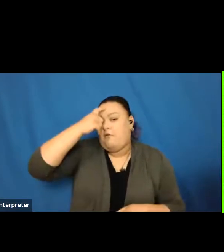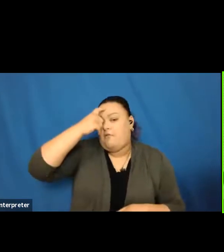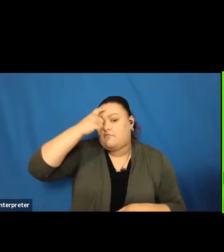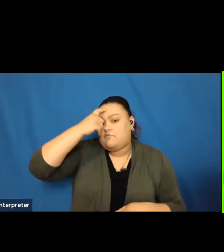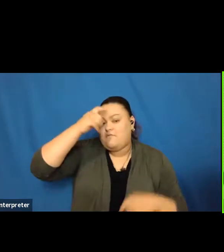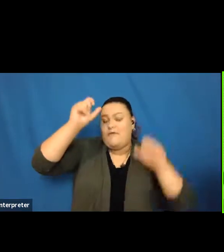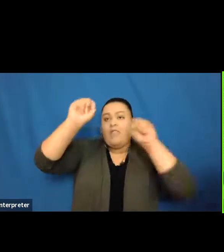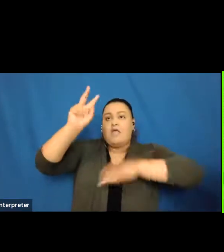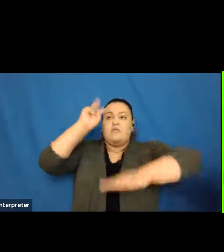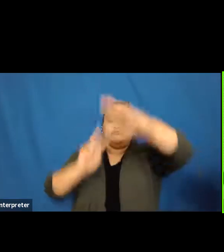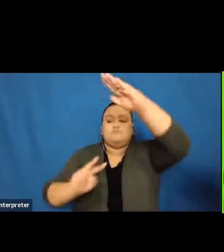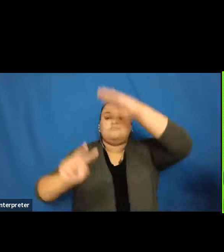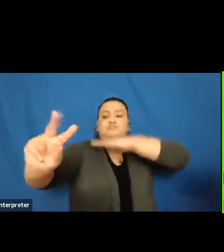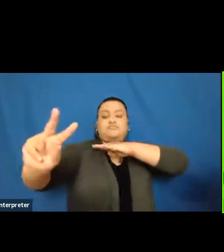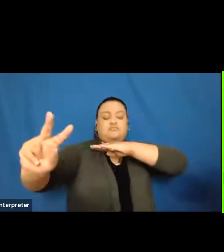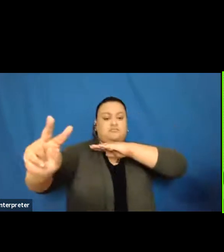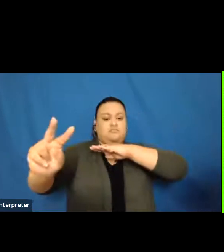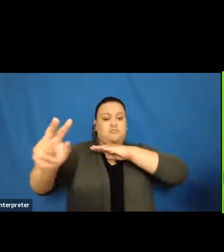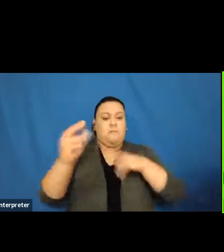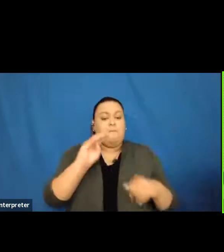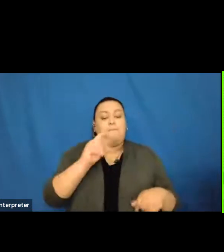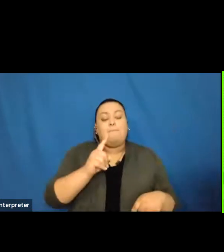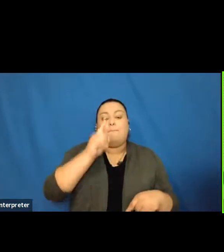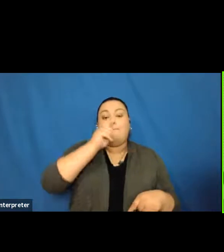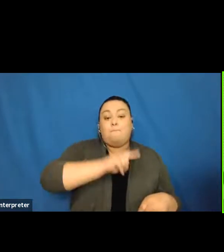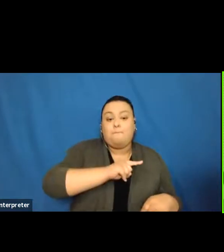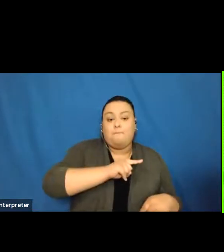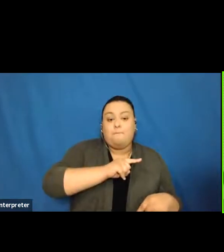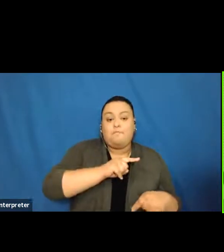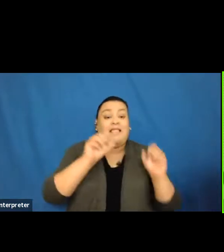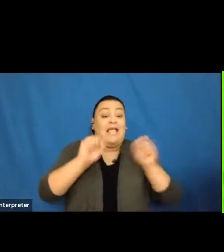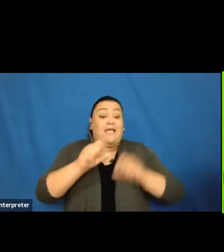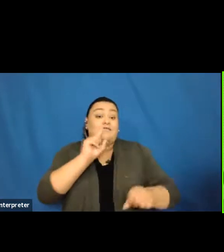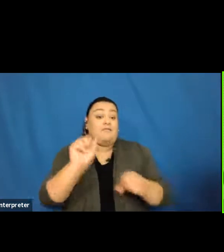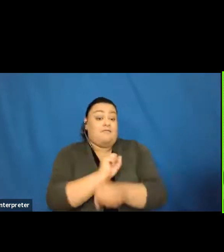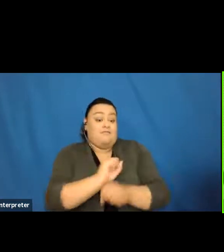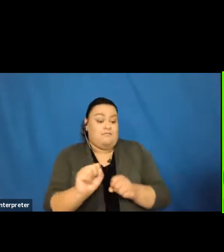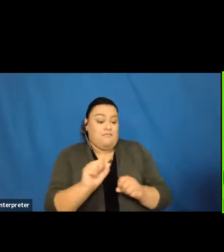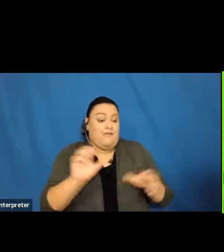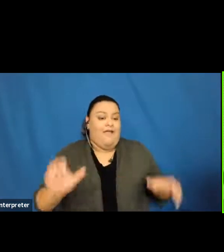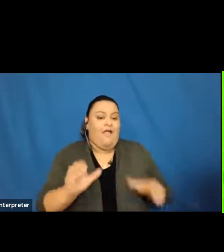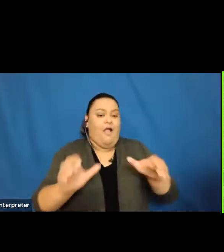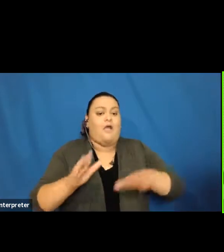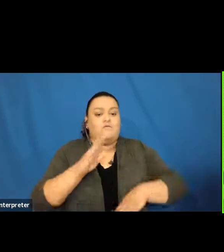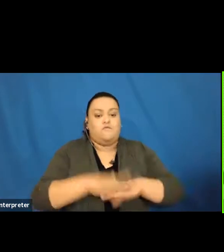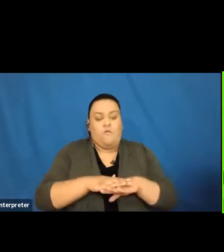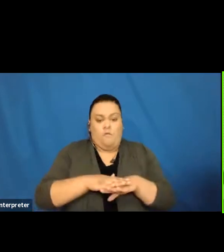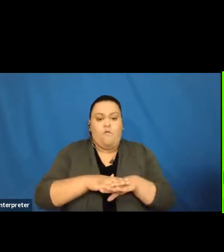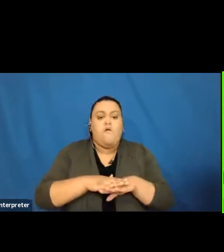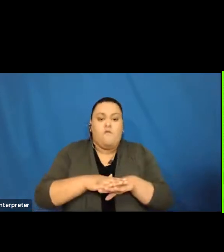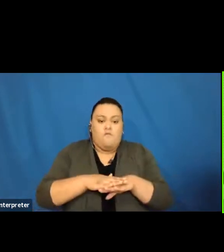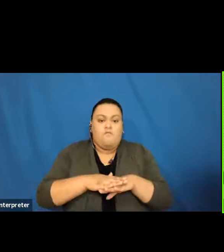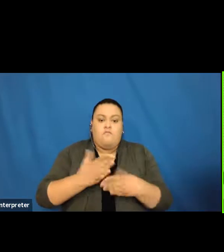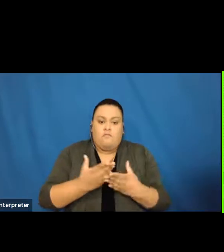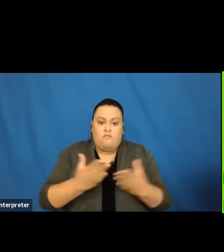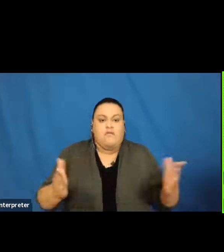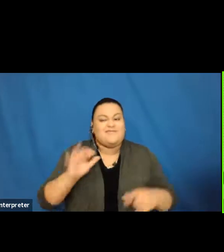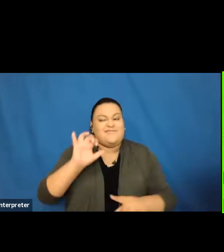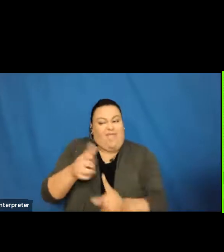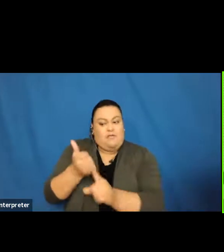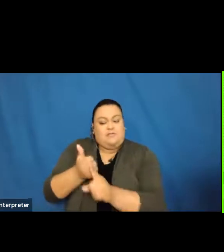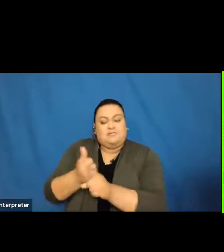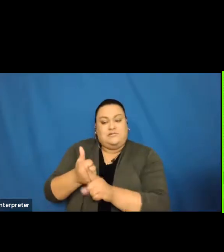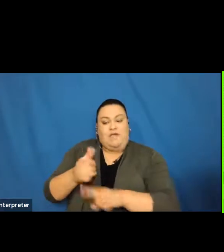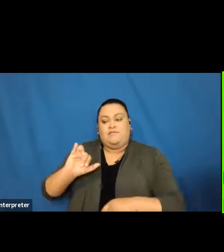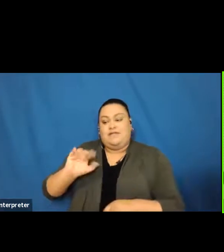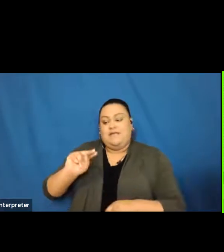beyond the myths, that can see the realities, that can act on them. You see what I'm saying? That's being intellectual. It takes ideas